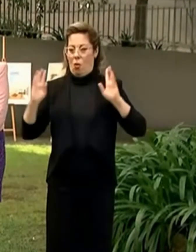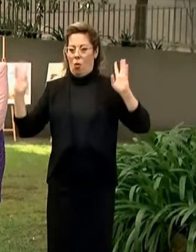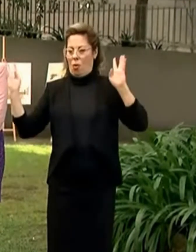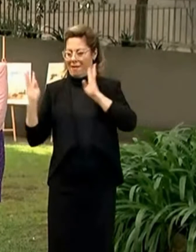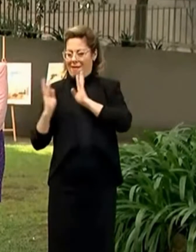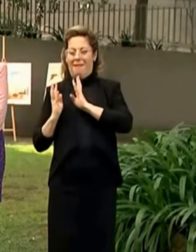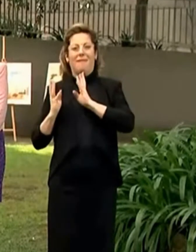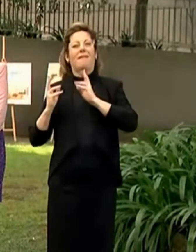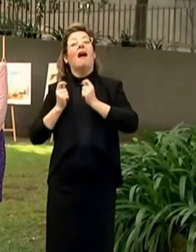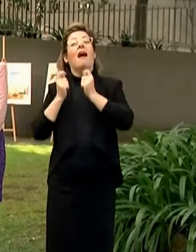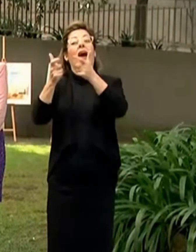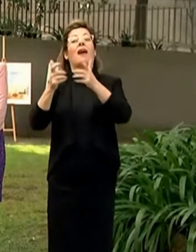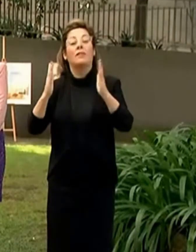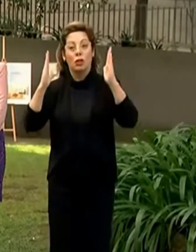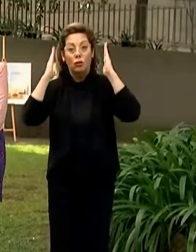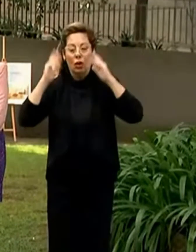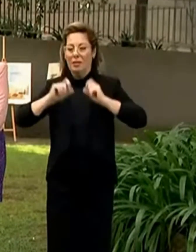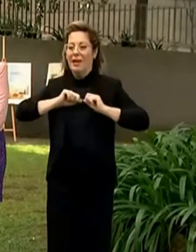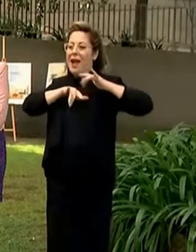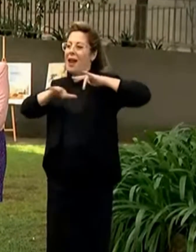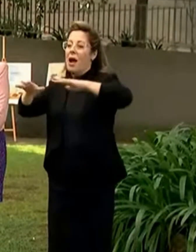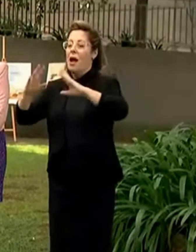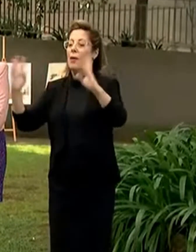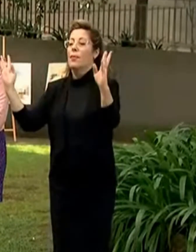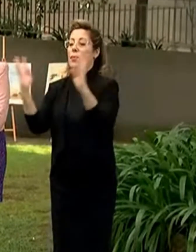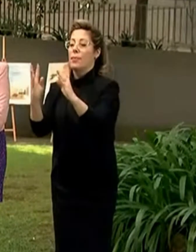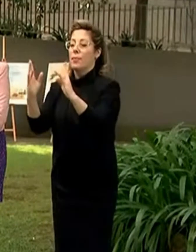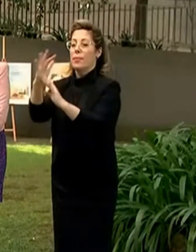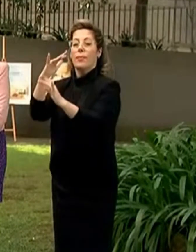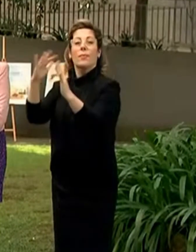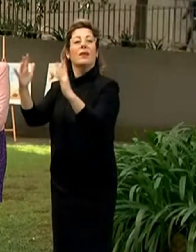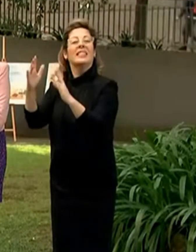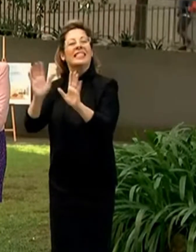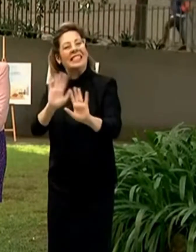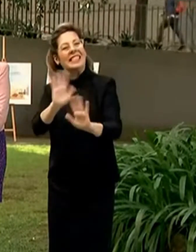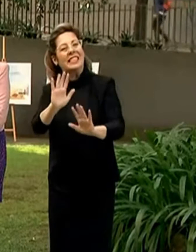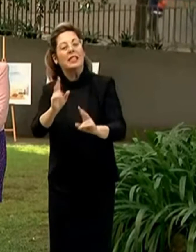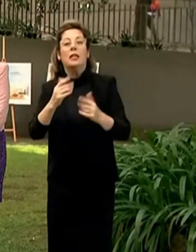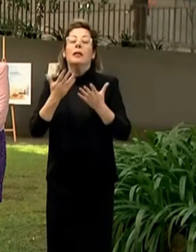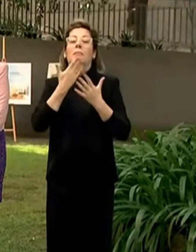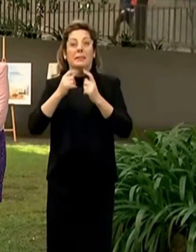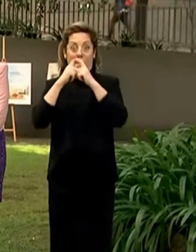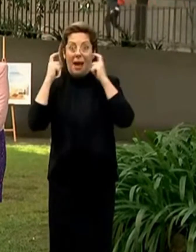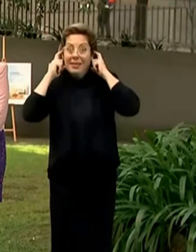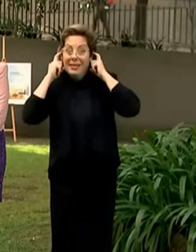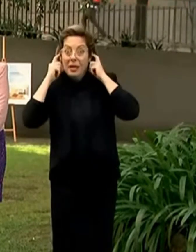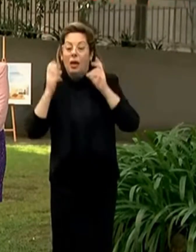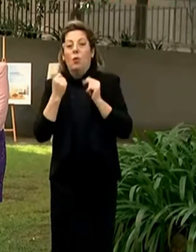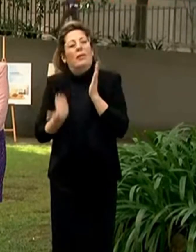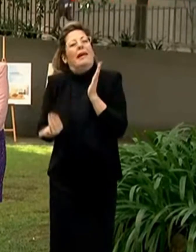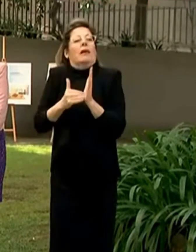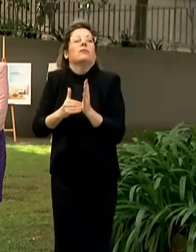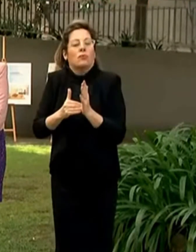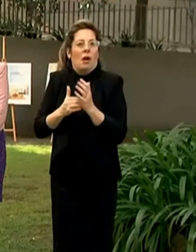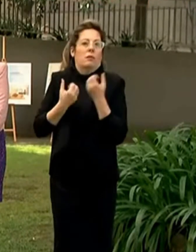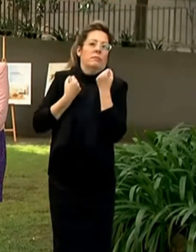points outside the venues. And because of that, we're urging people to wear masks in, again, those